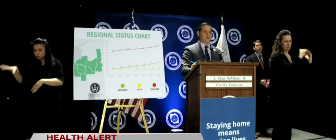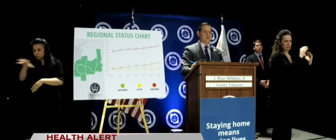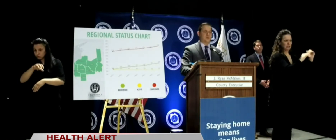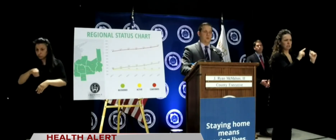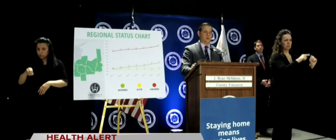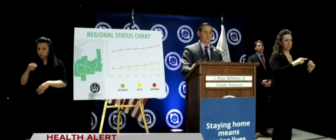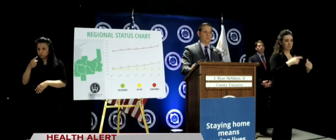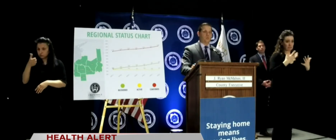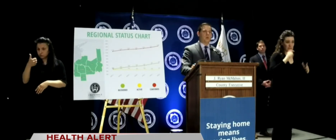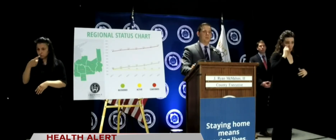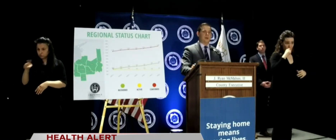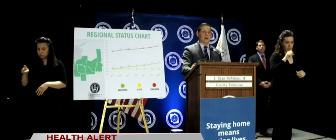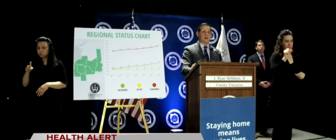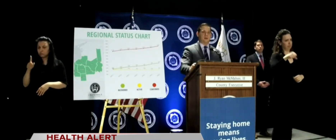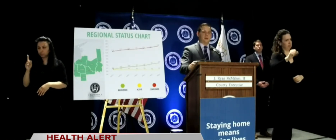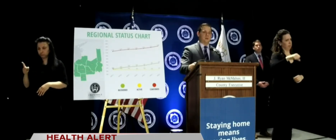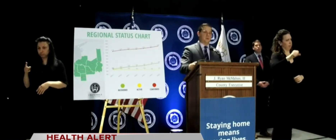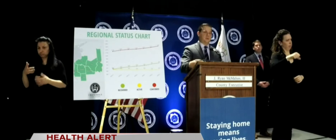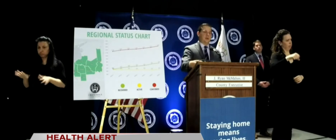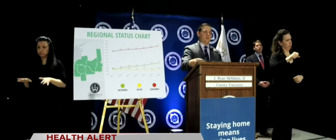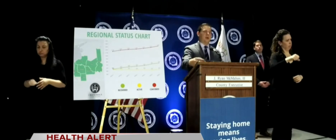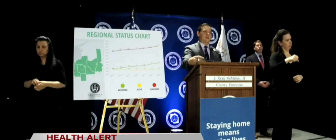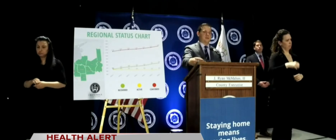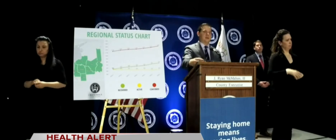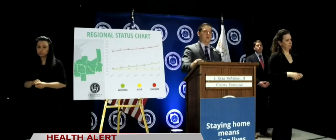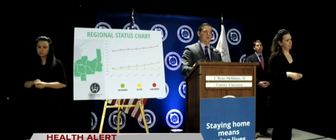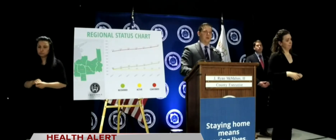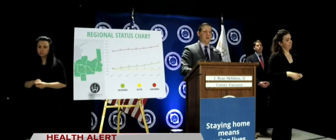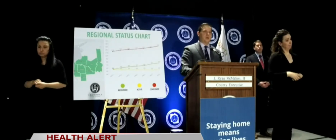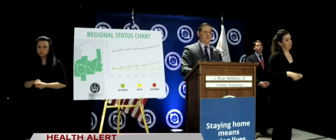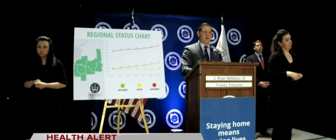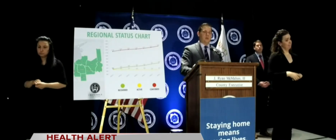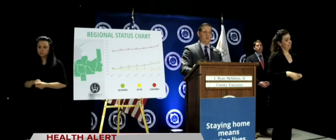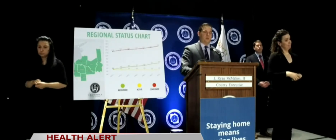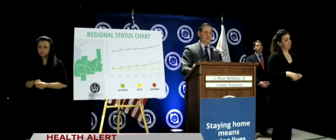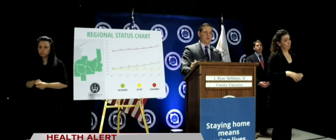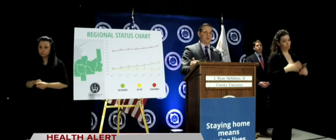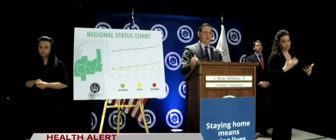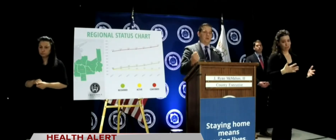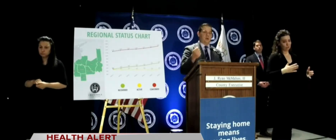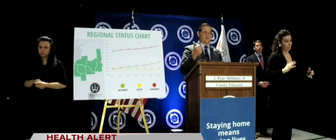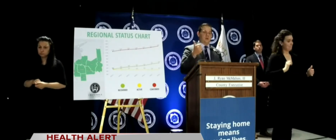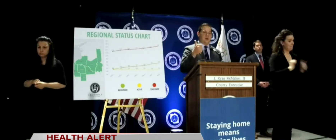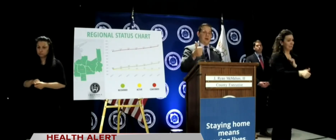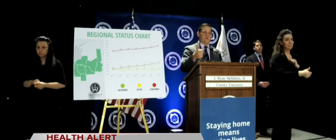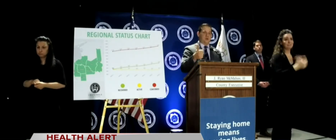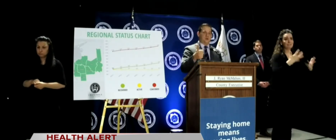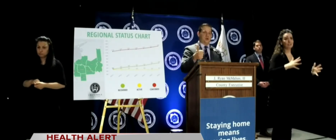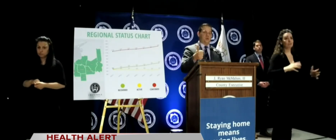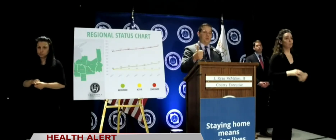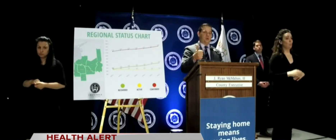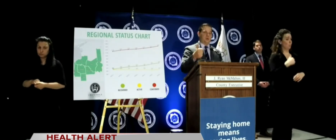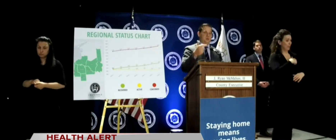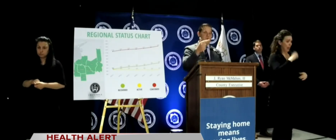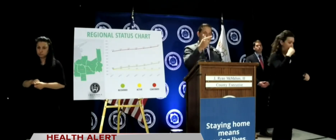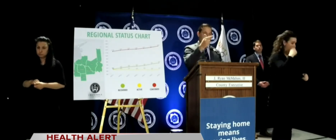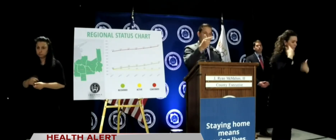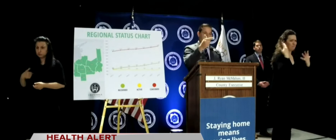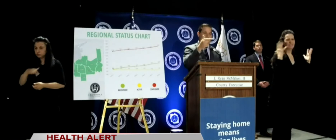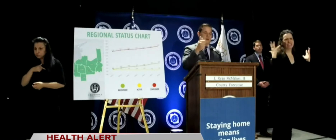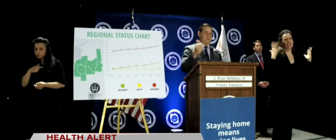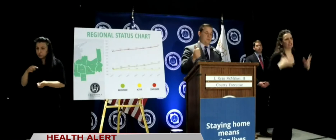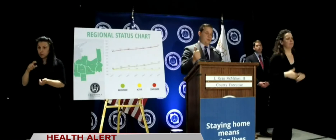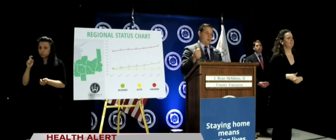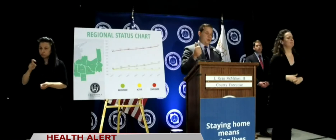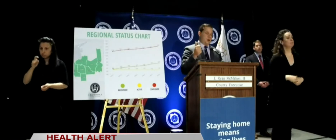so, Andrew. I think we're well beyond that process now. Remember, we have nursing home employees going to